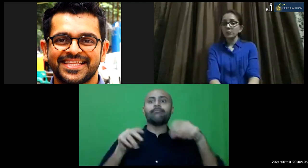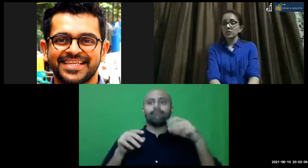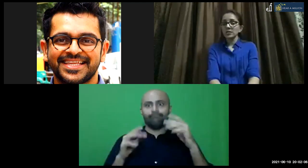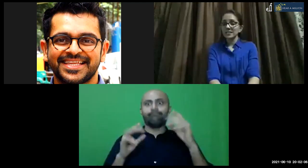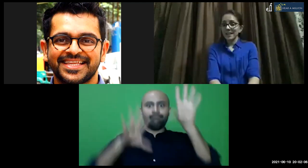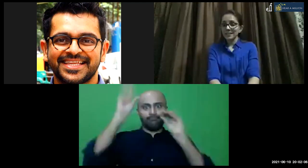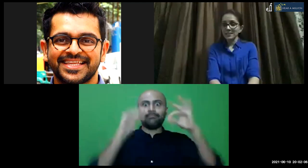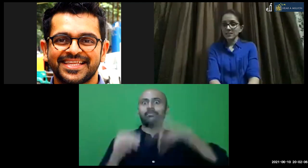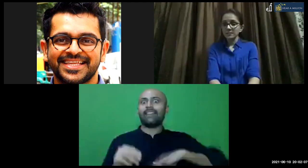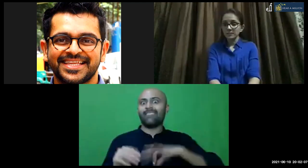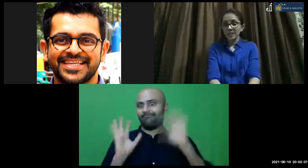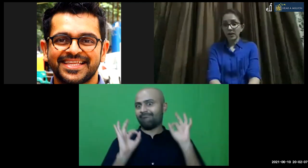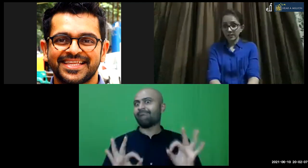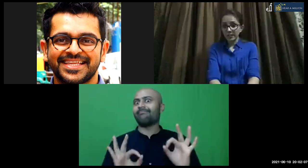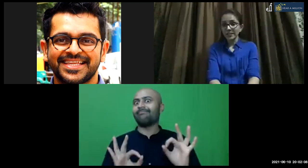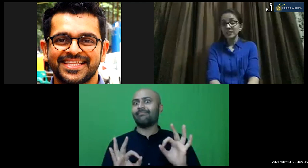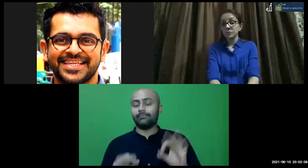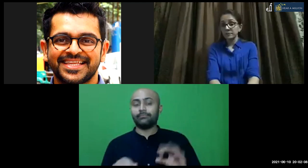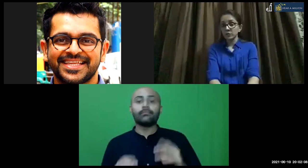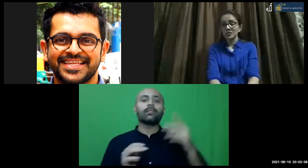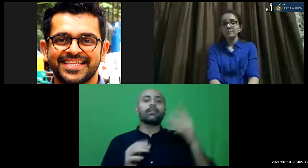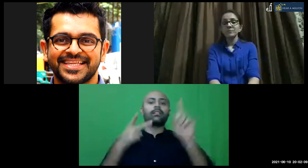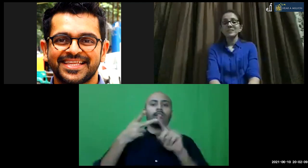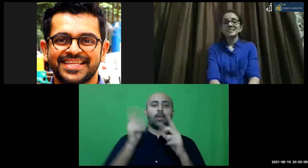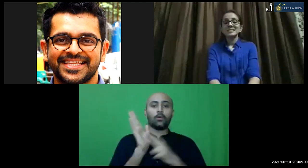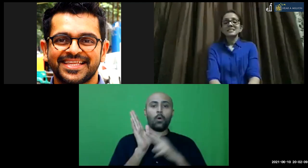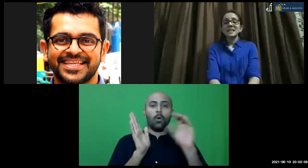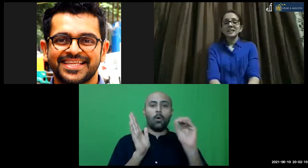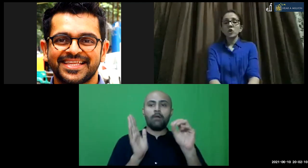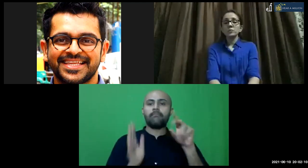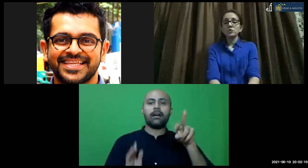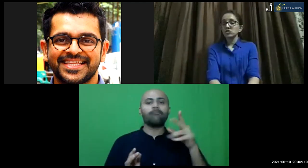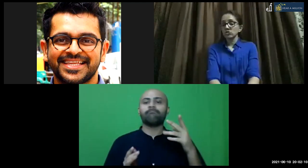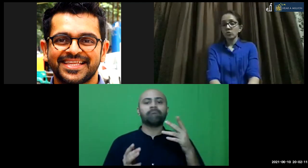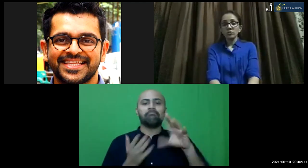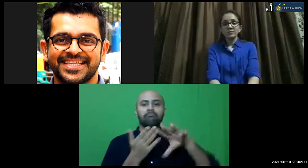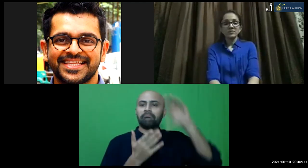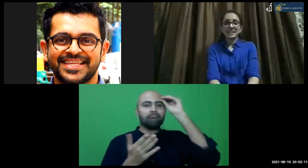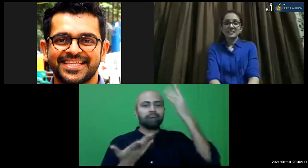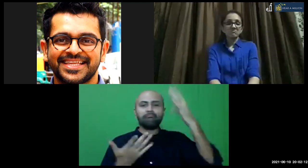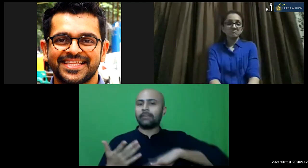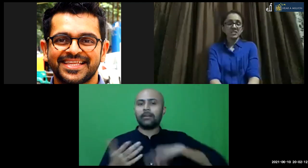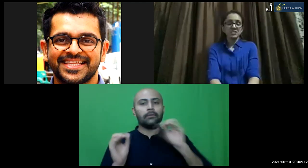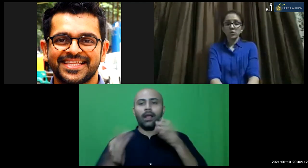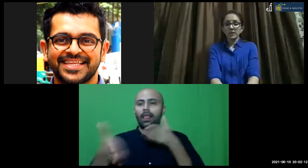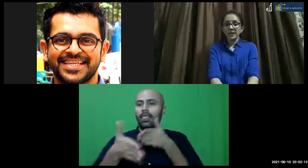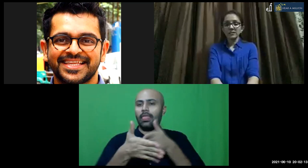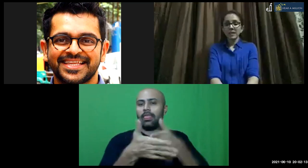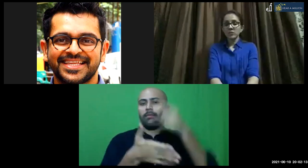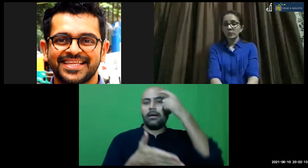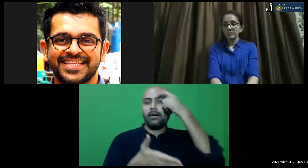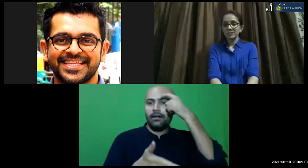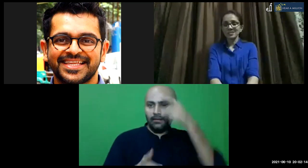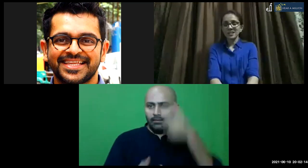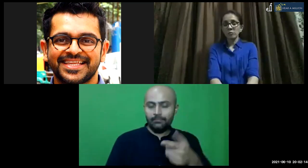First option is yes, they are learning and it's beneficial. Second option is no, that there's no learning